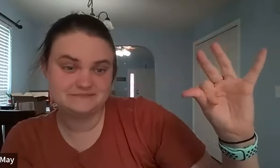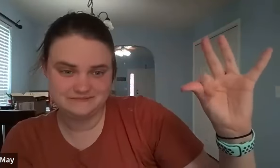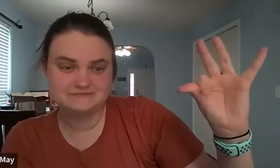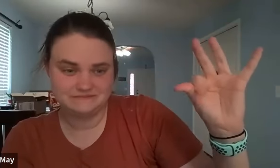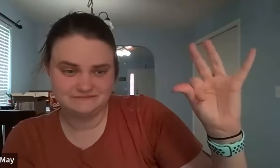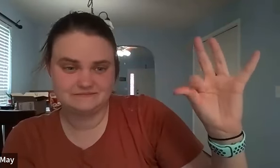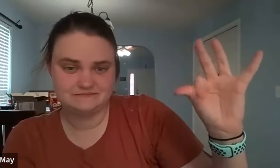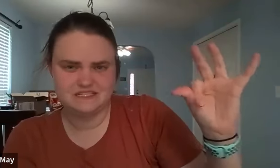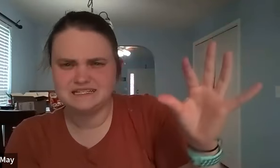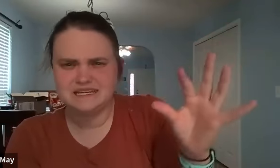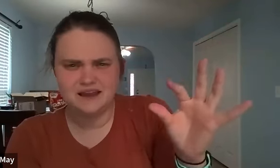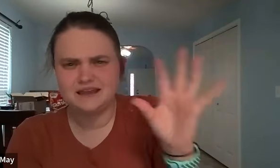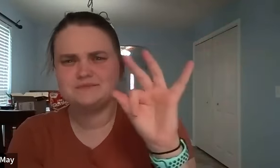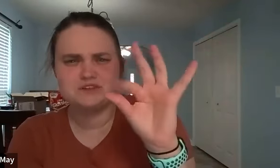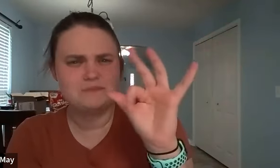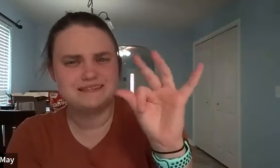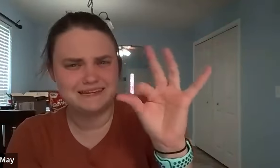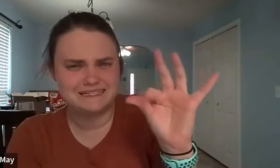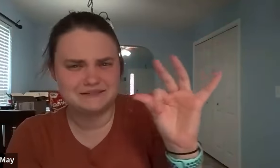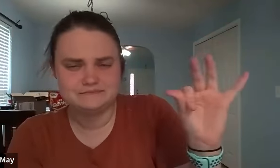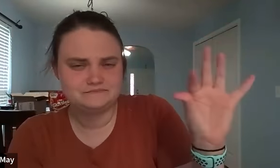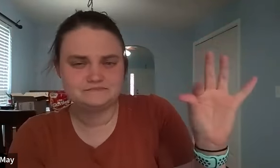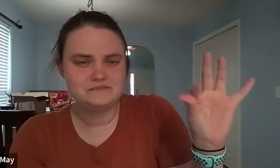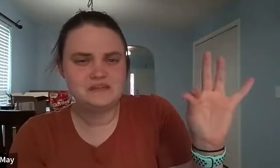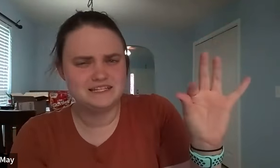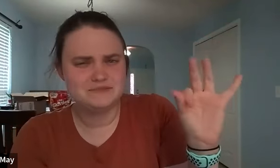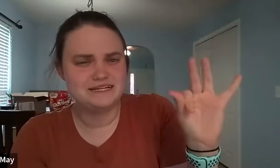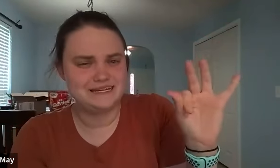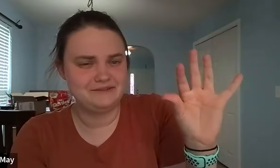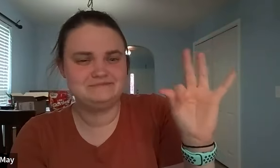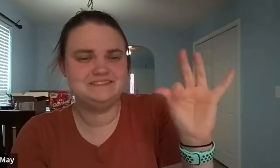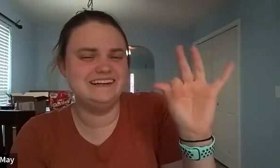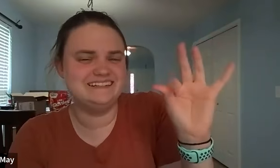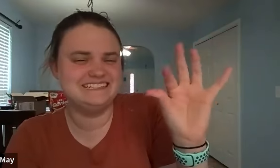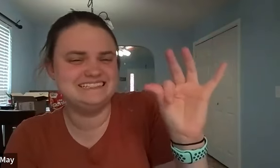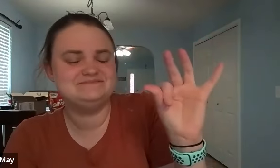Did I say 9? I'm sorry, I meant 19. It's been a day.